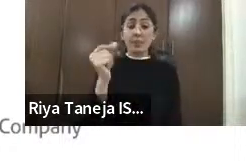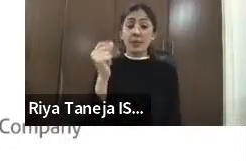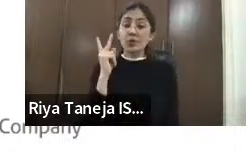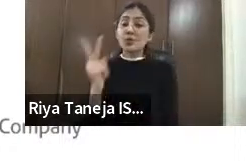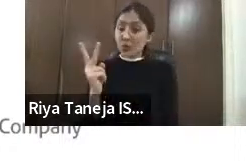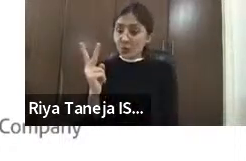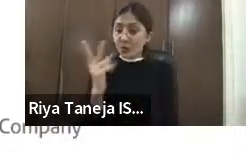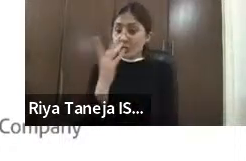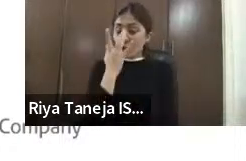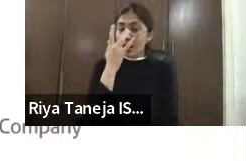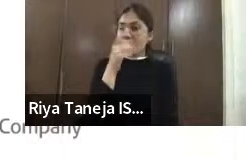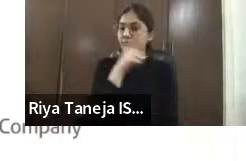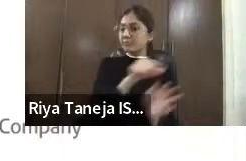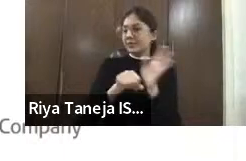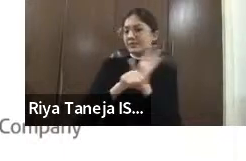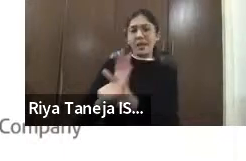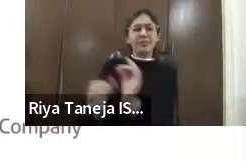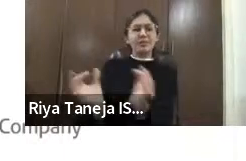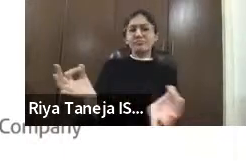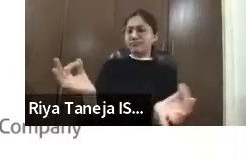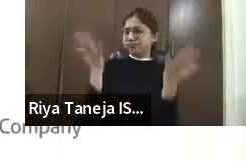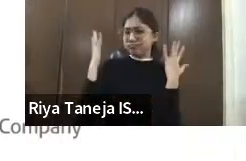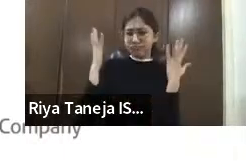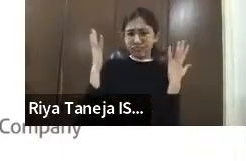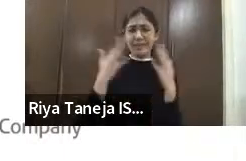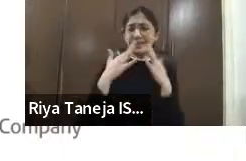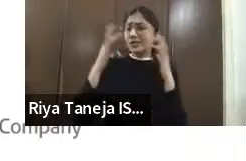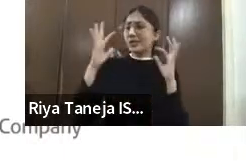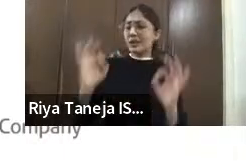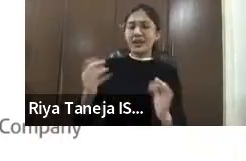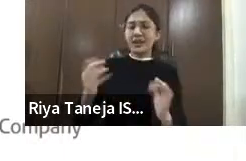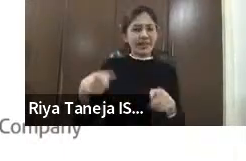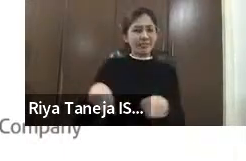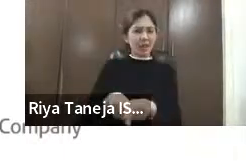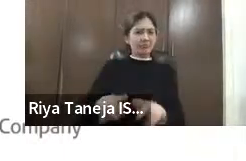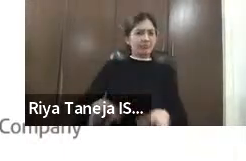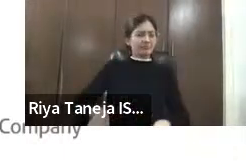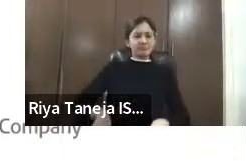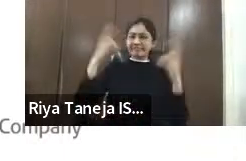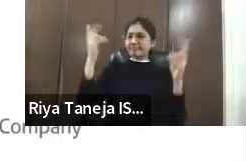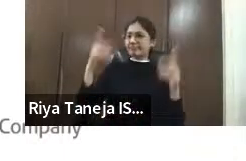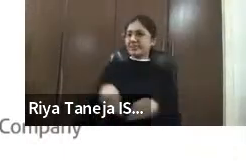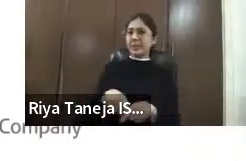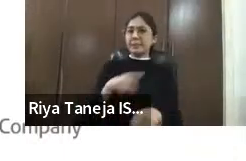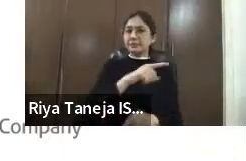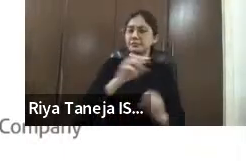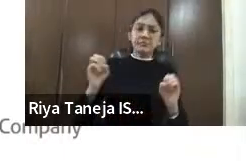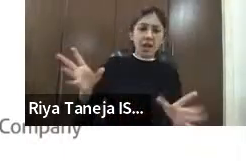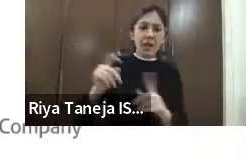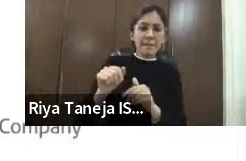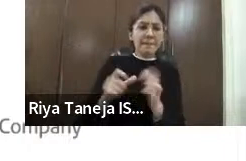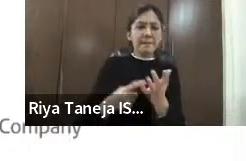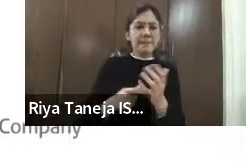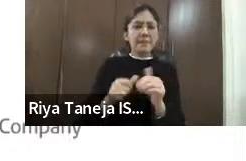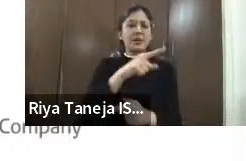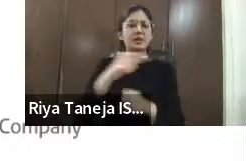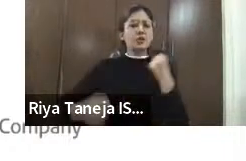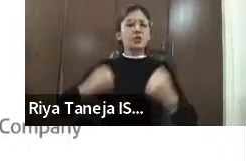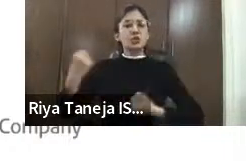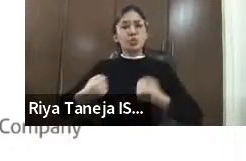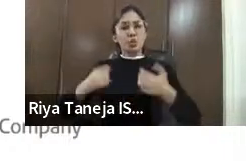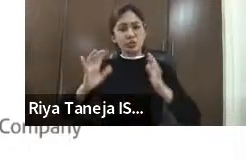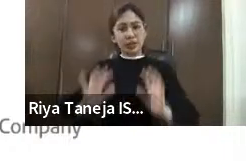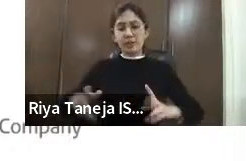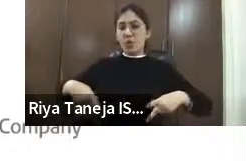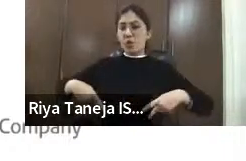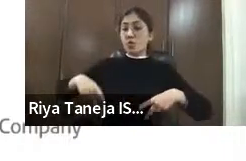breaking stereotypes, Mansi has been a trailblazer ever since she took up para sport following a road